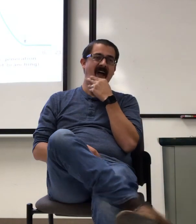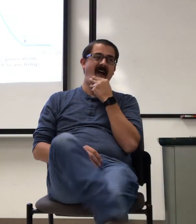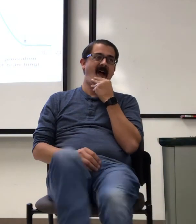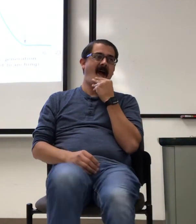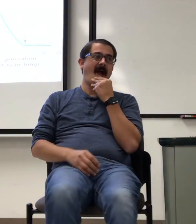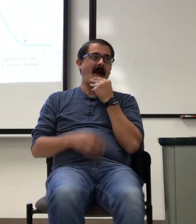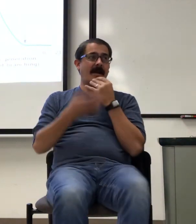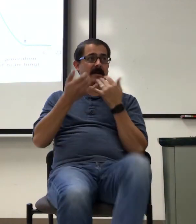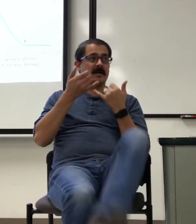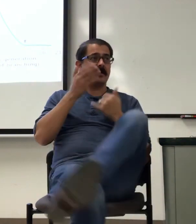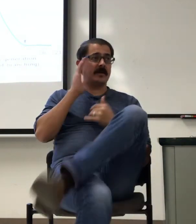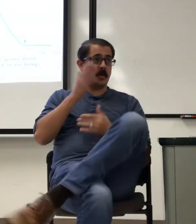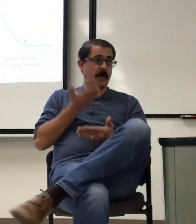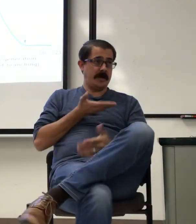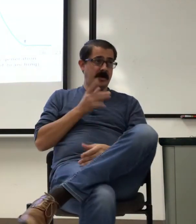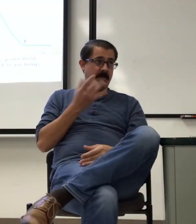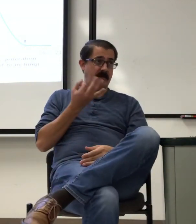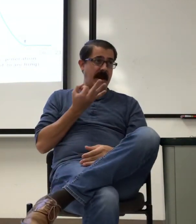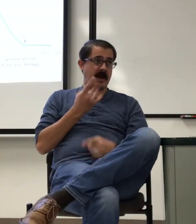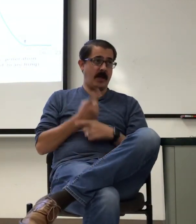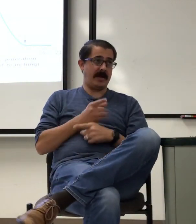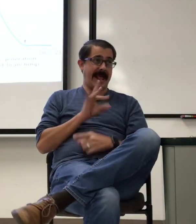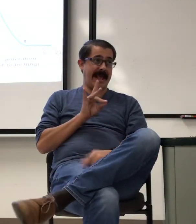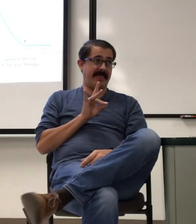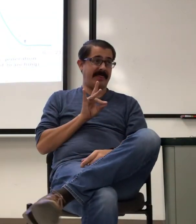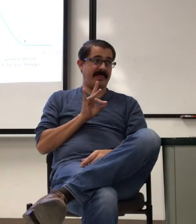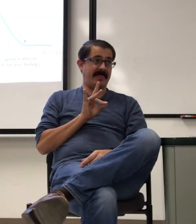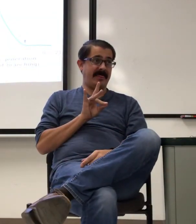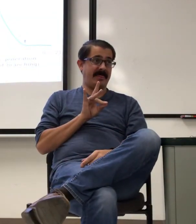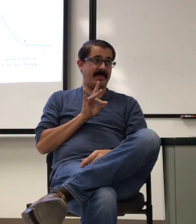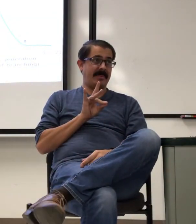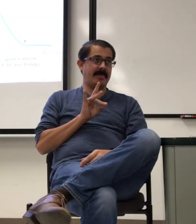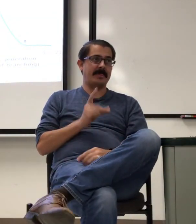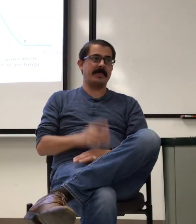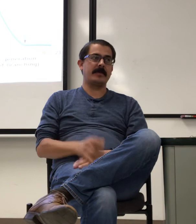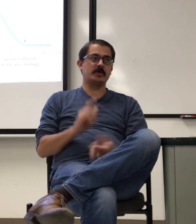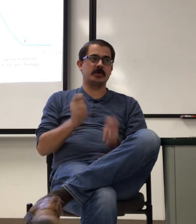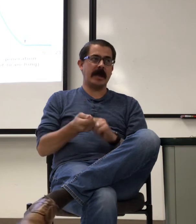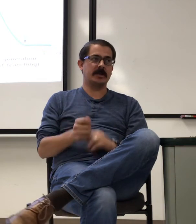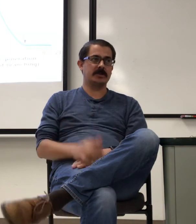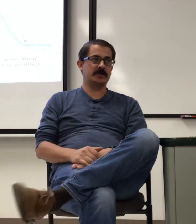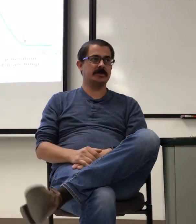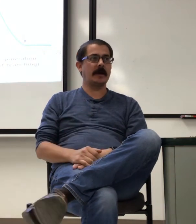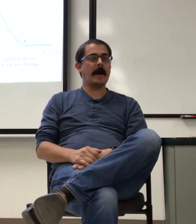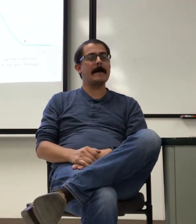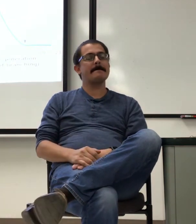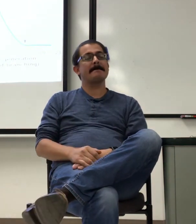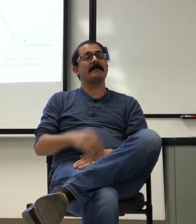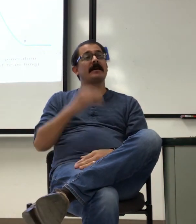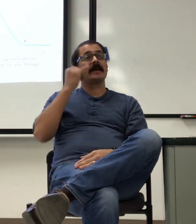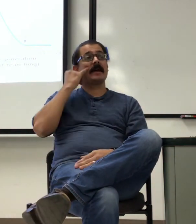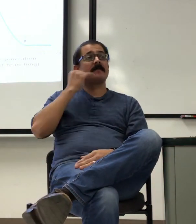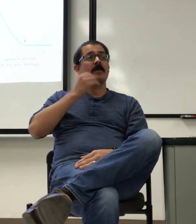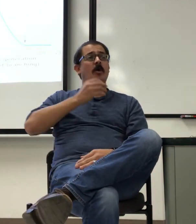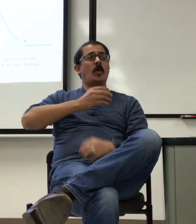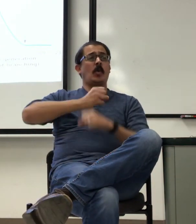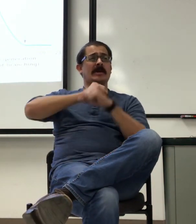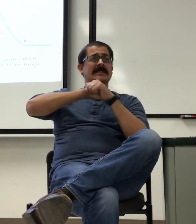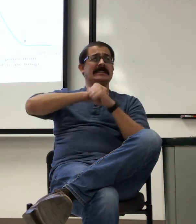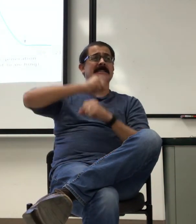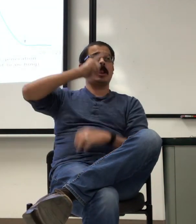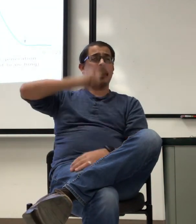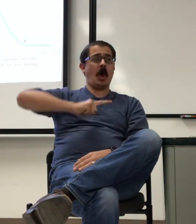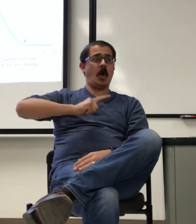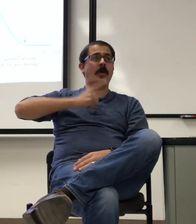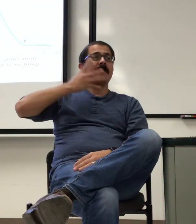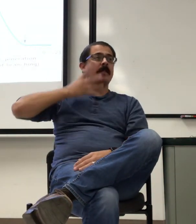okay, right? So airflow is inversely related to resistance. If resistance is low, flow is good. That's